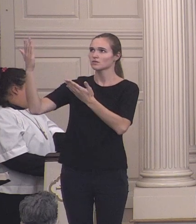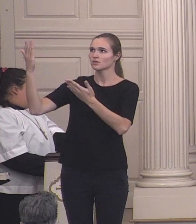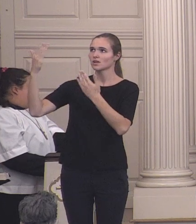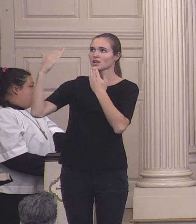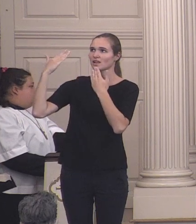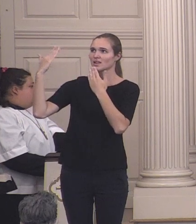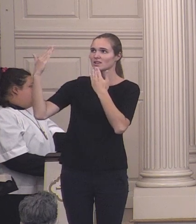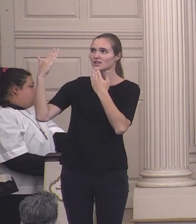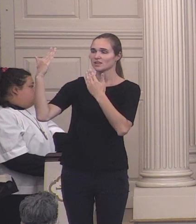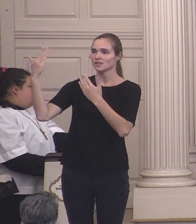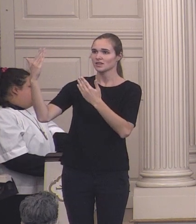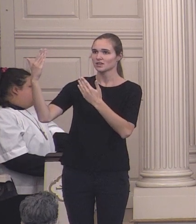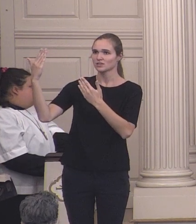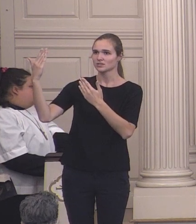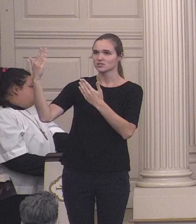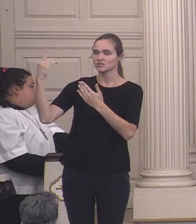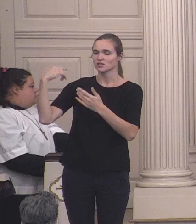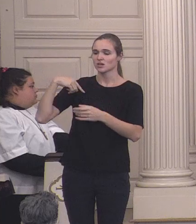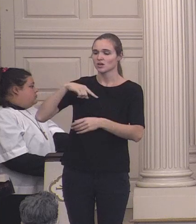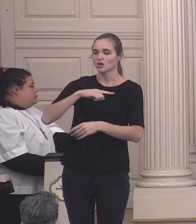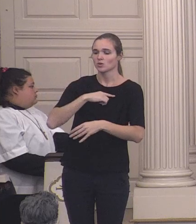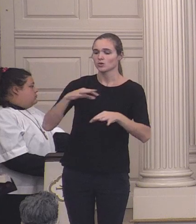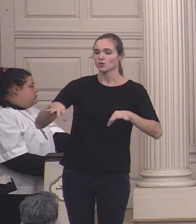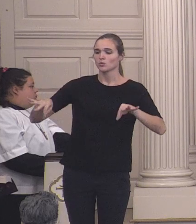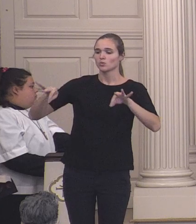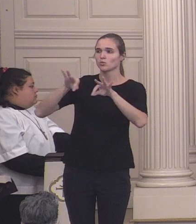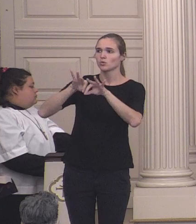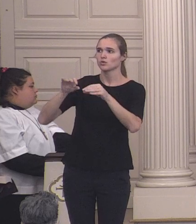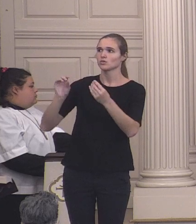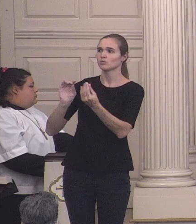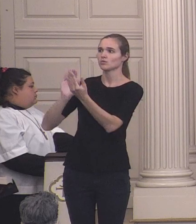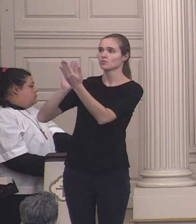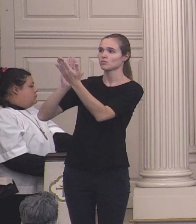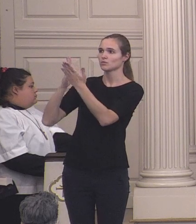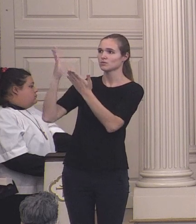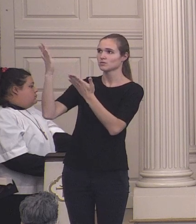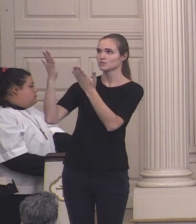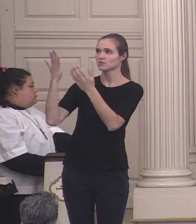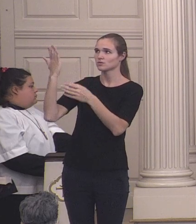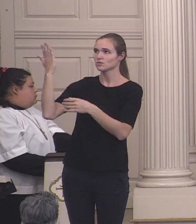giving thanks that you have held us worthy to be in your presence and minister to you.